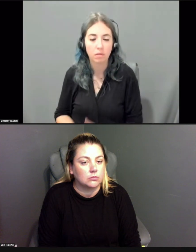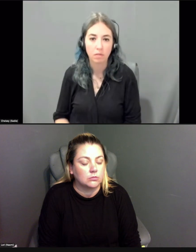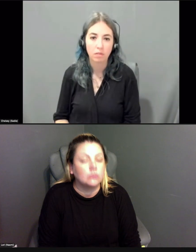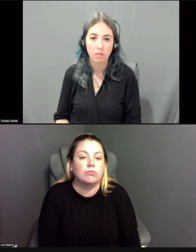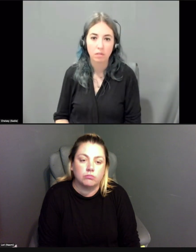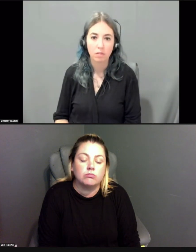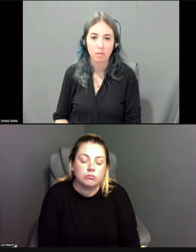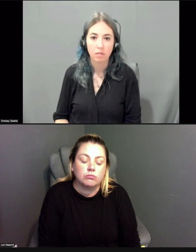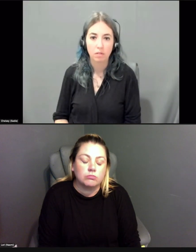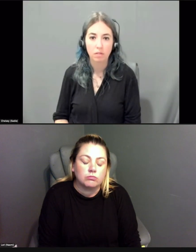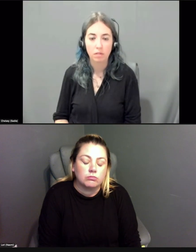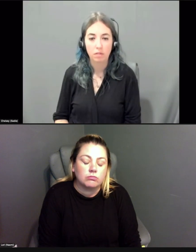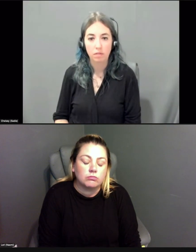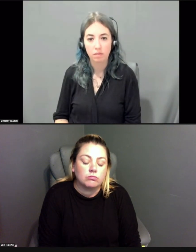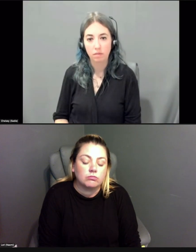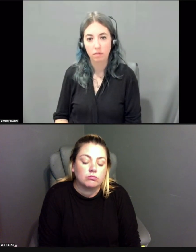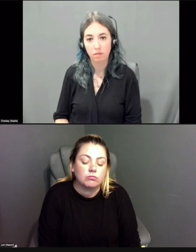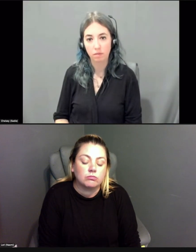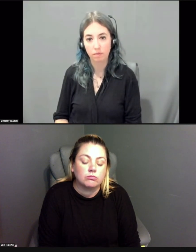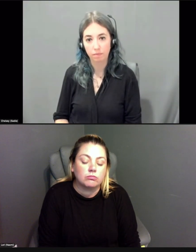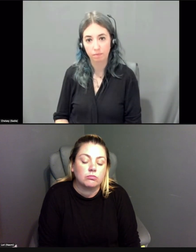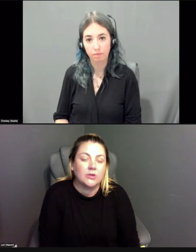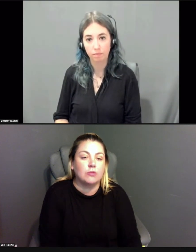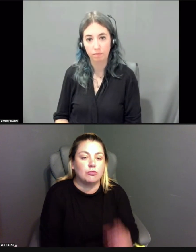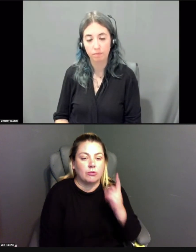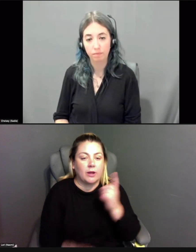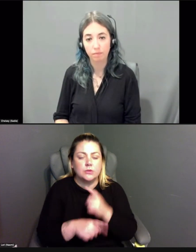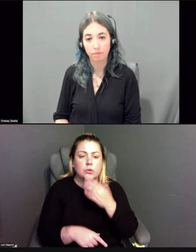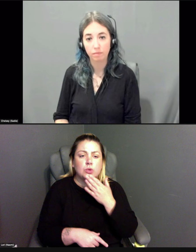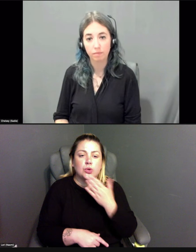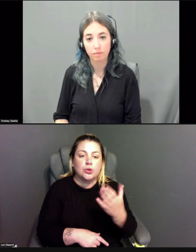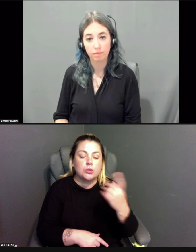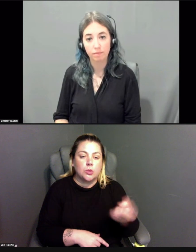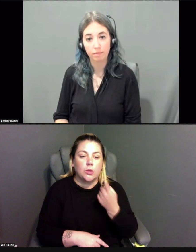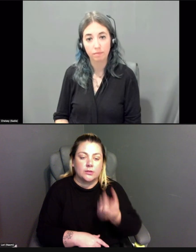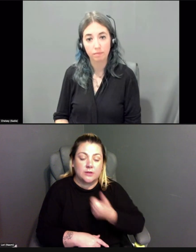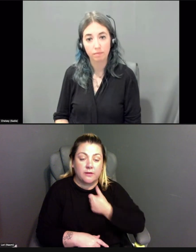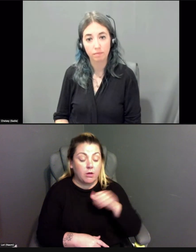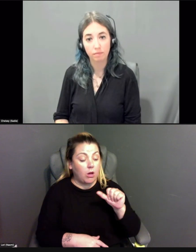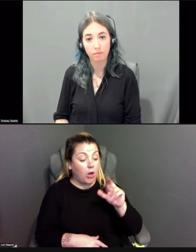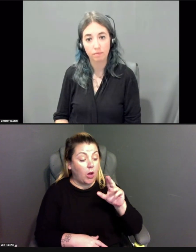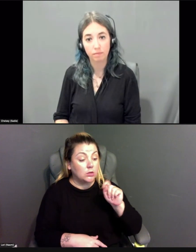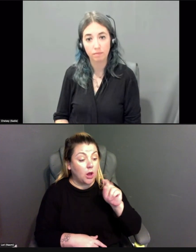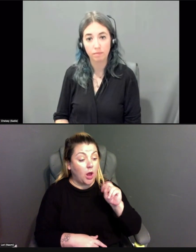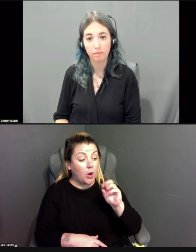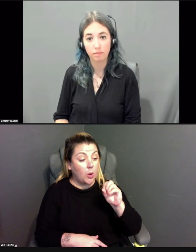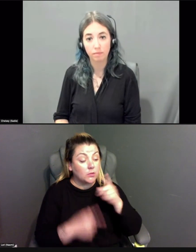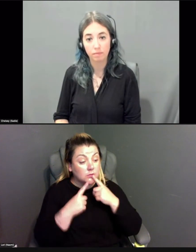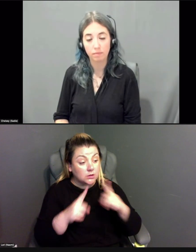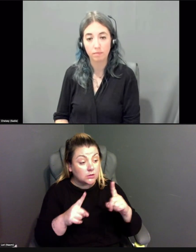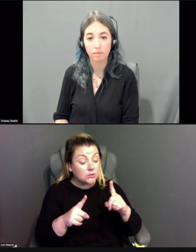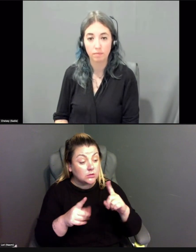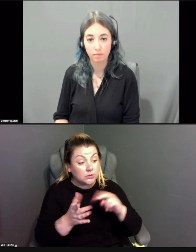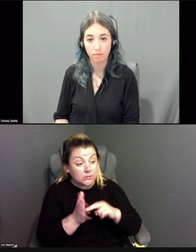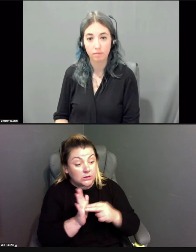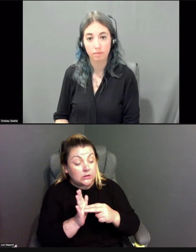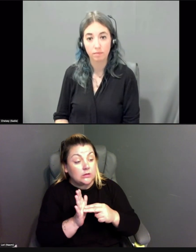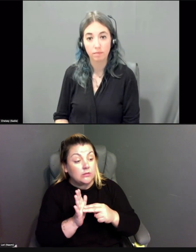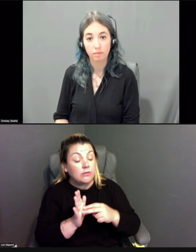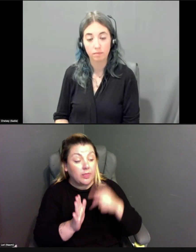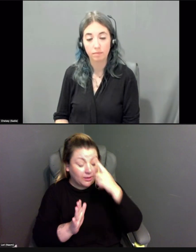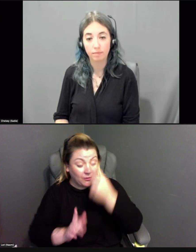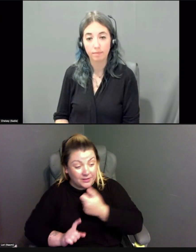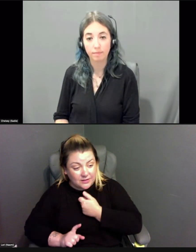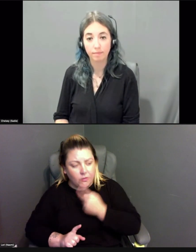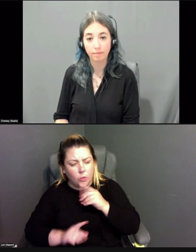it's autonomy. Is it affecting just you or is it affecting other people? The other thing that I think is important to recognize in terms of